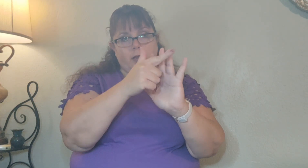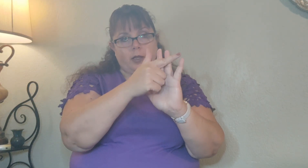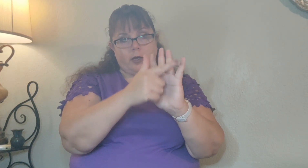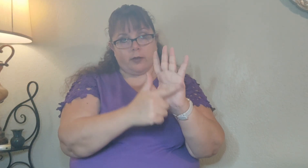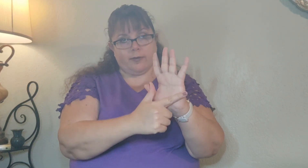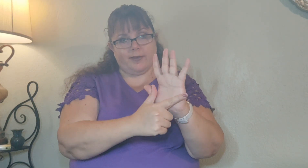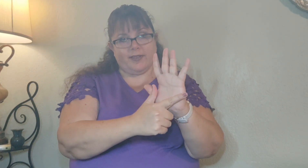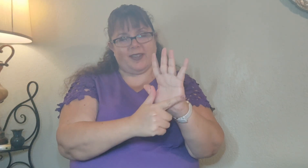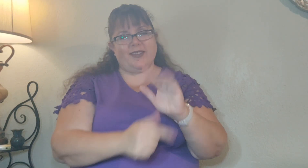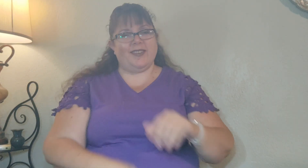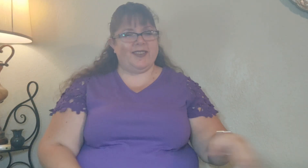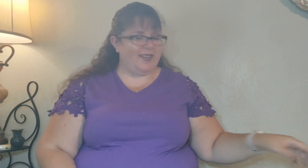brother-in-law.